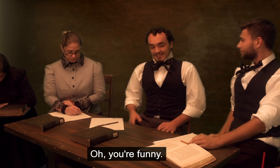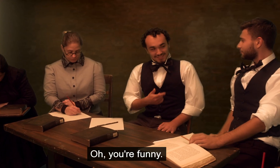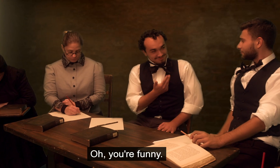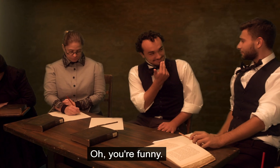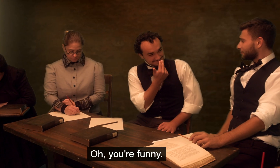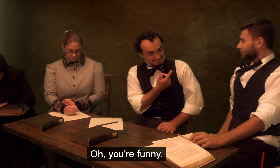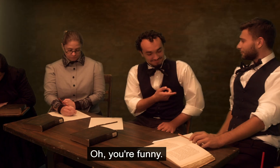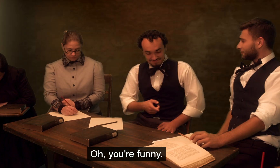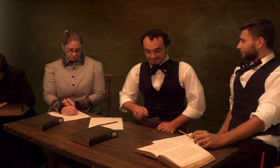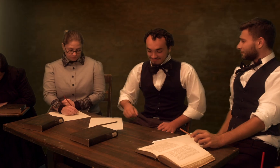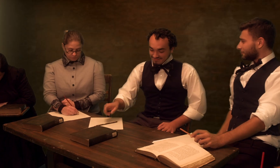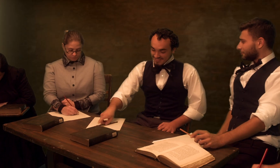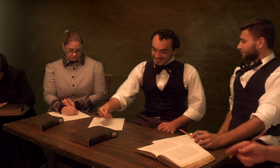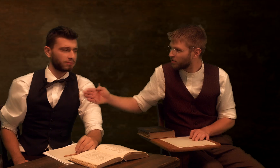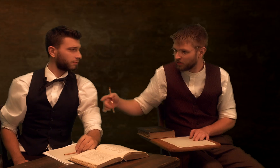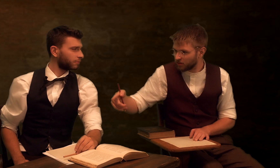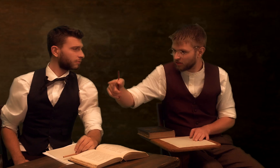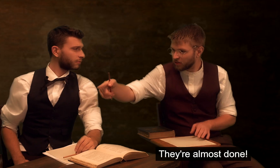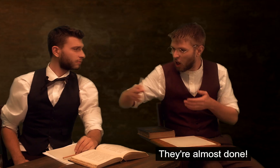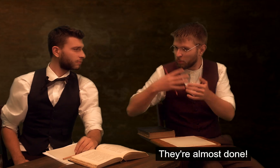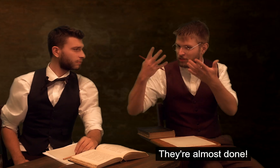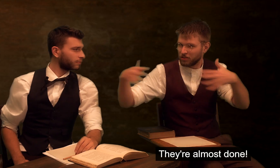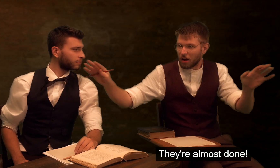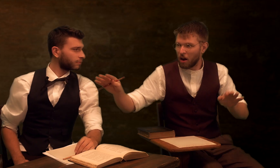Oh, you're funny. They're almost done.